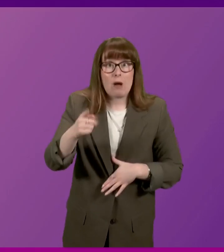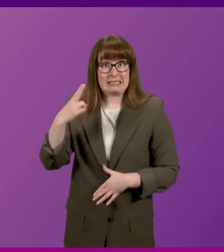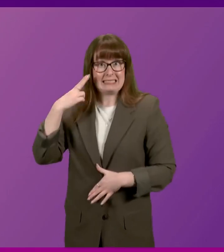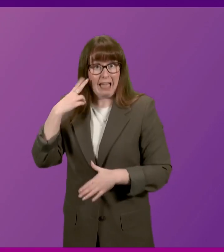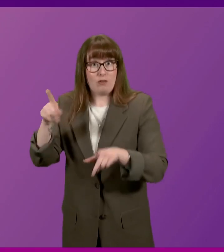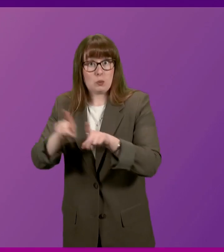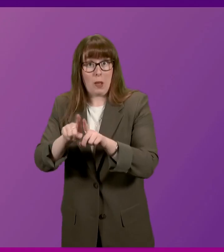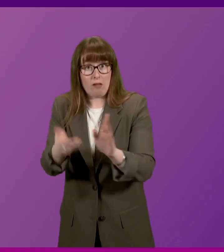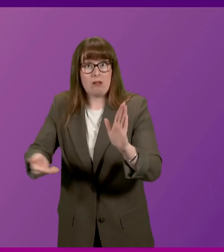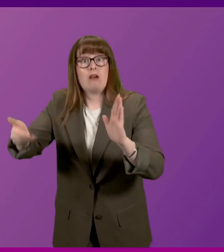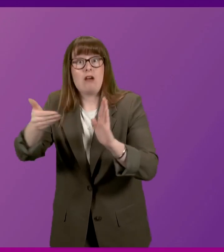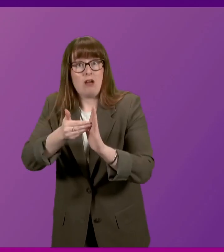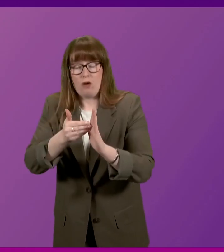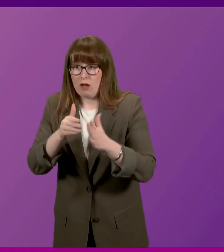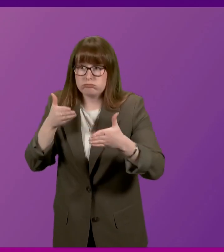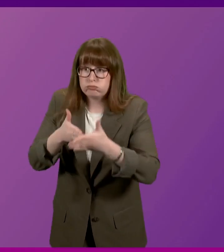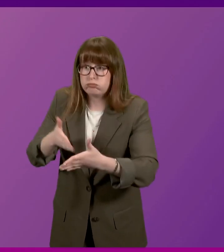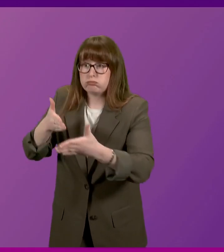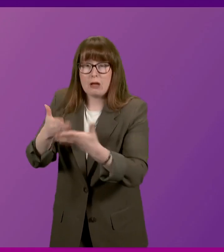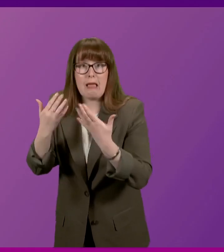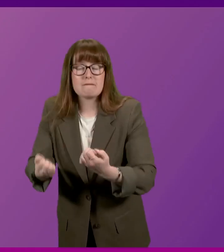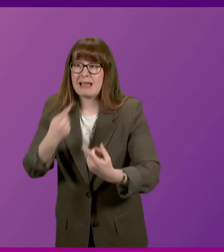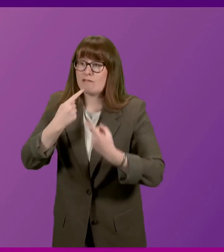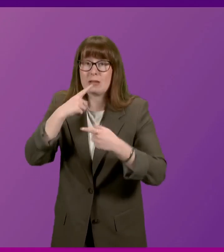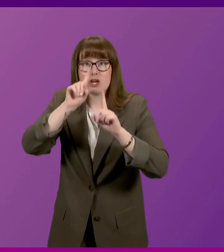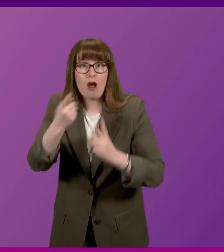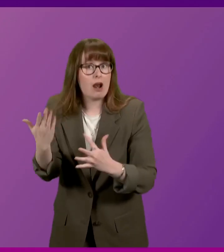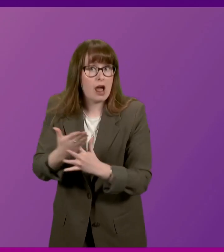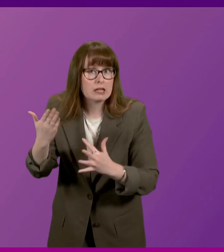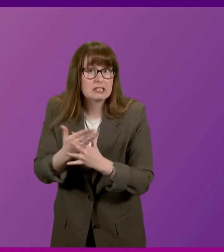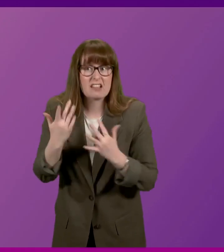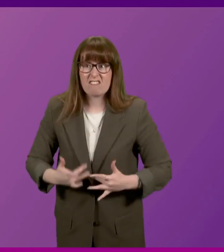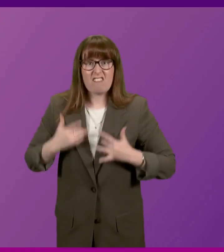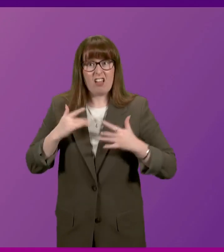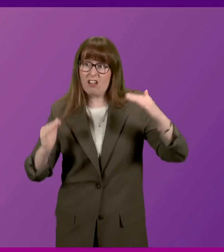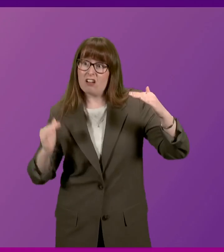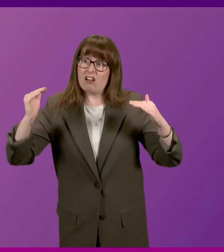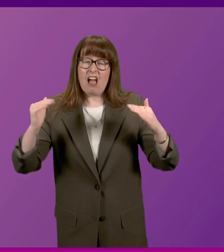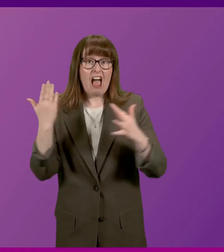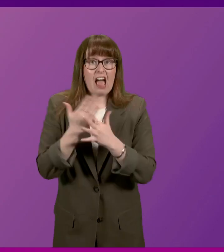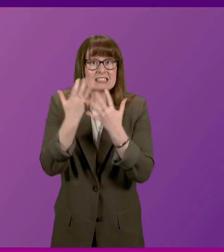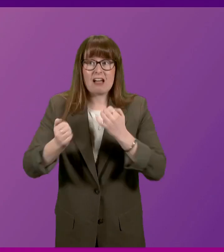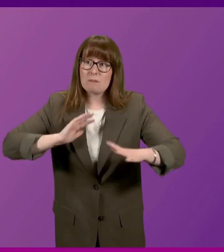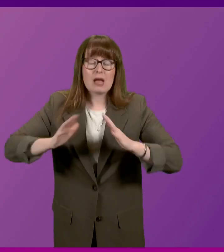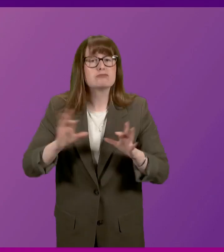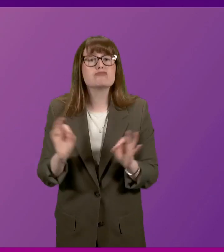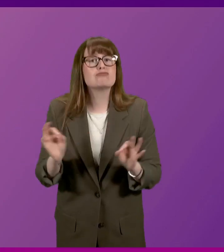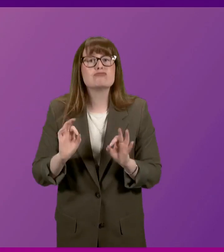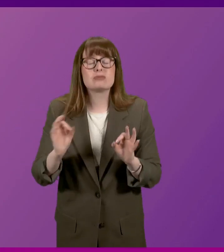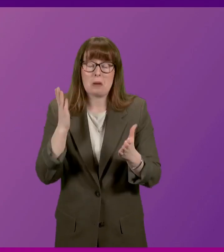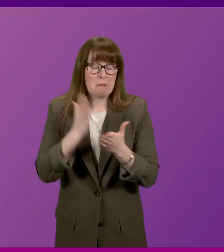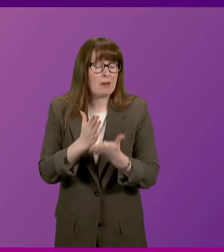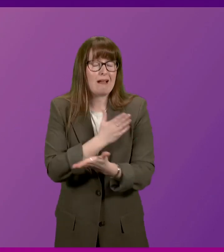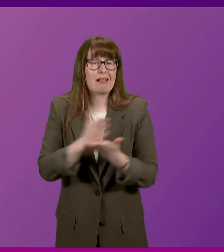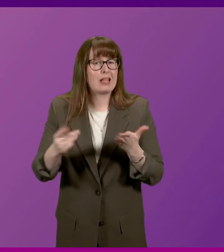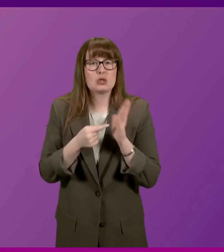who can't access specific services, can't access information, doesn't feel like you have access to support in British Sign Language, they really emphasise